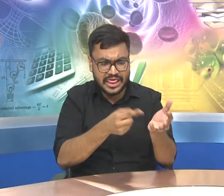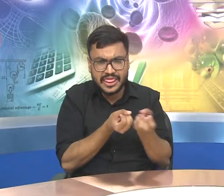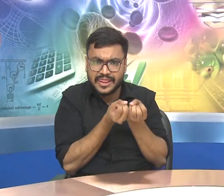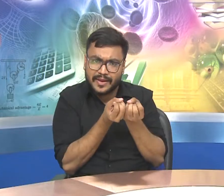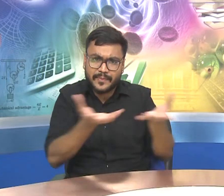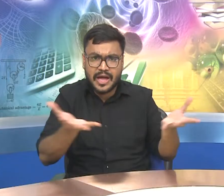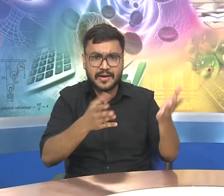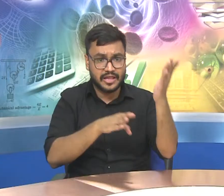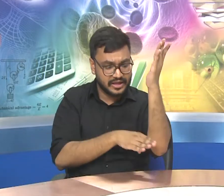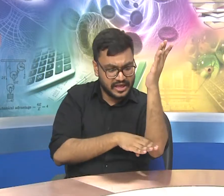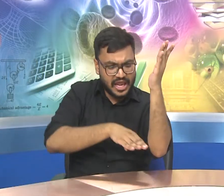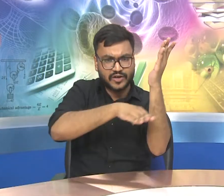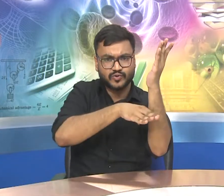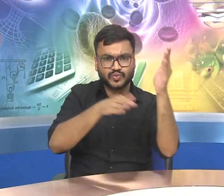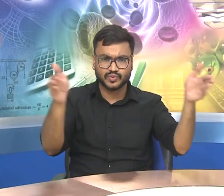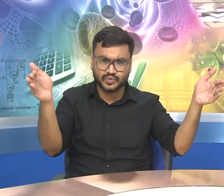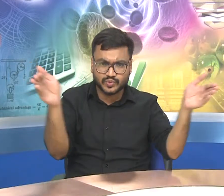at each trophic level.